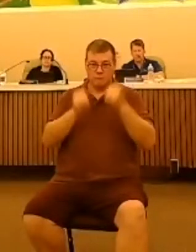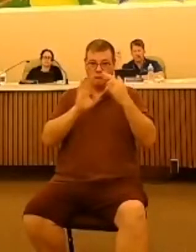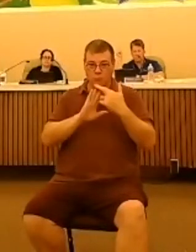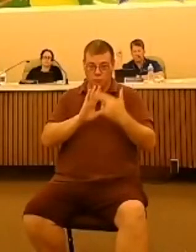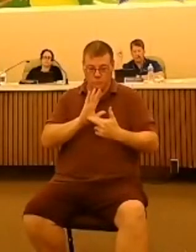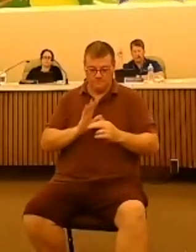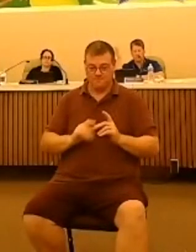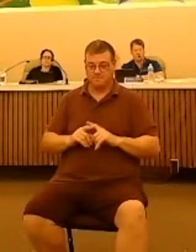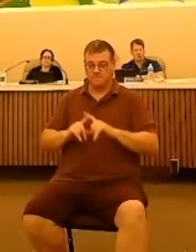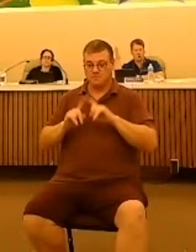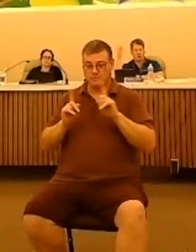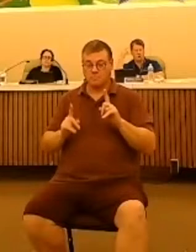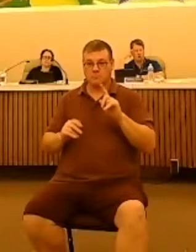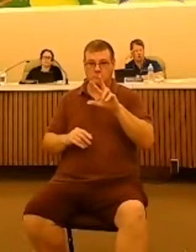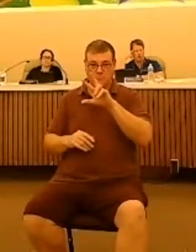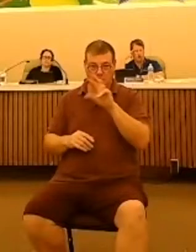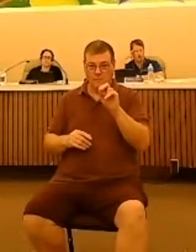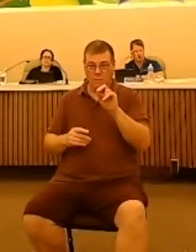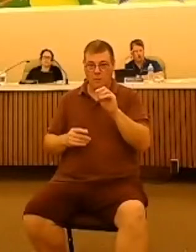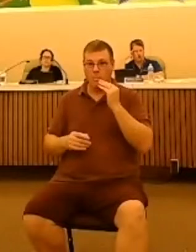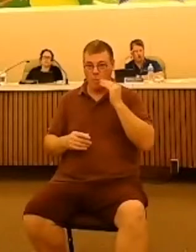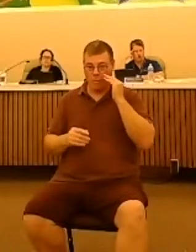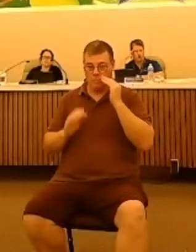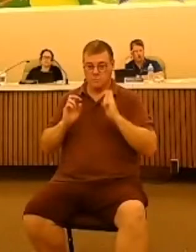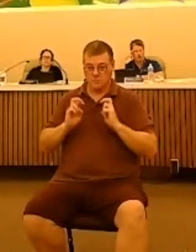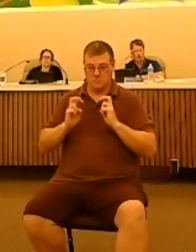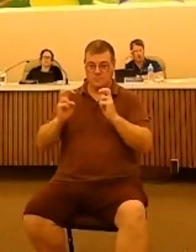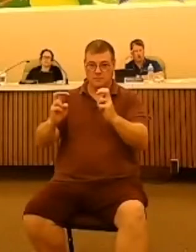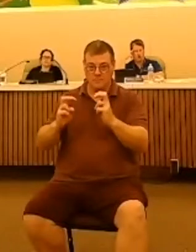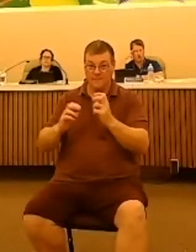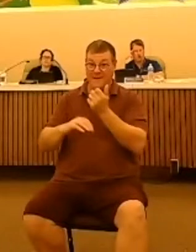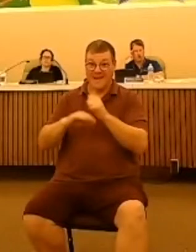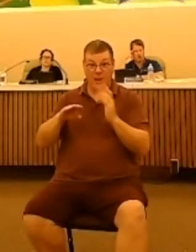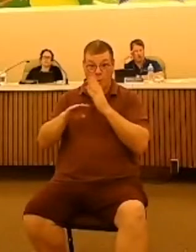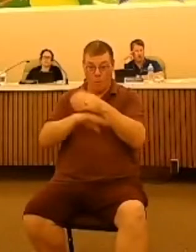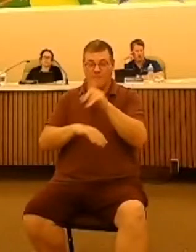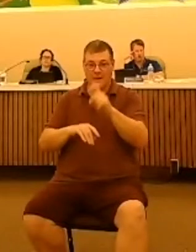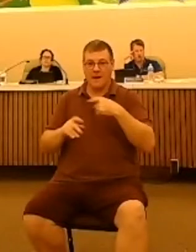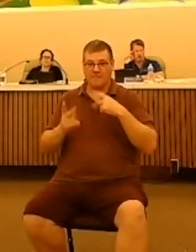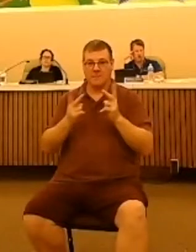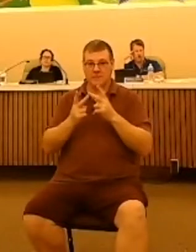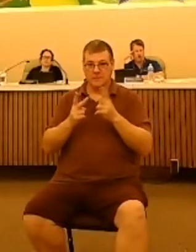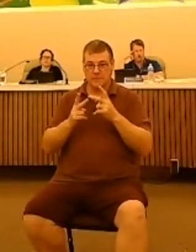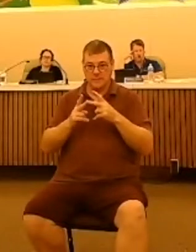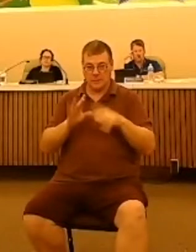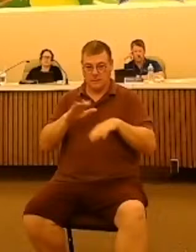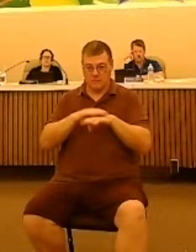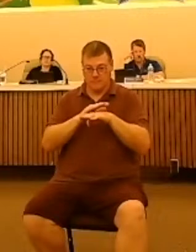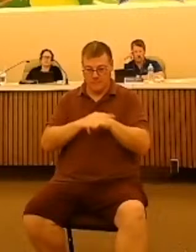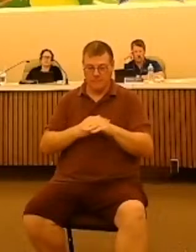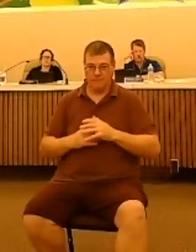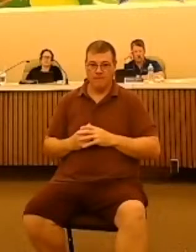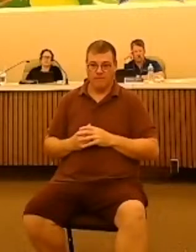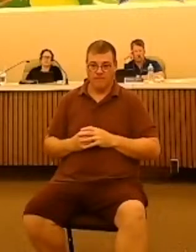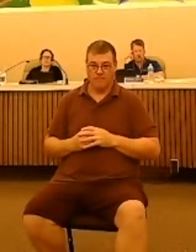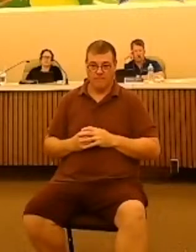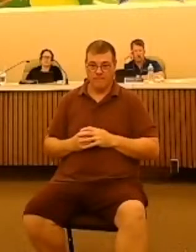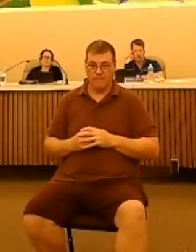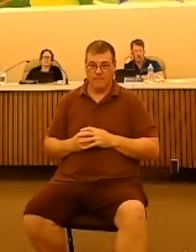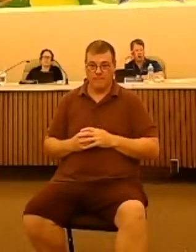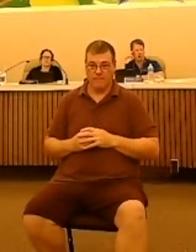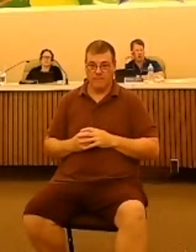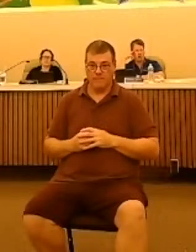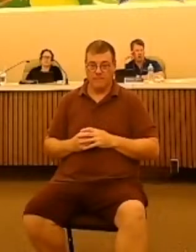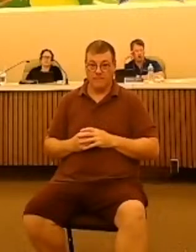rule, but it's 30 homes. Anything over that, they need to have a secondary access. It could be